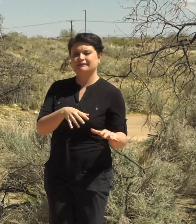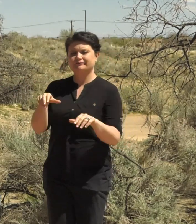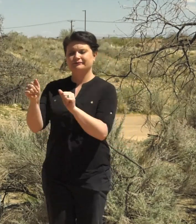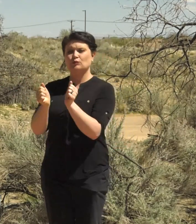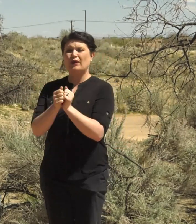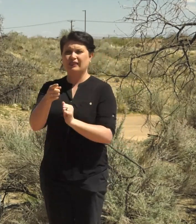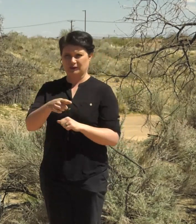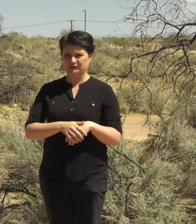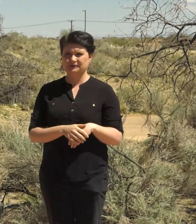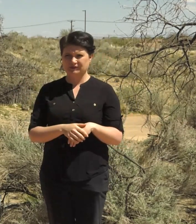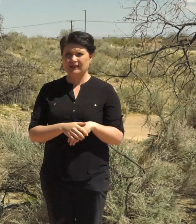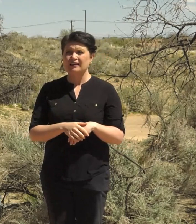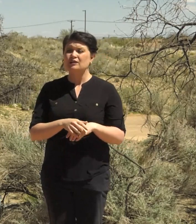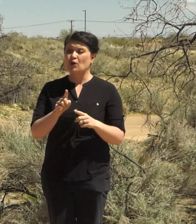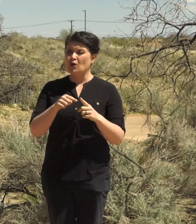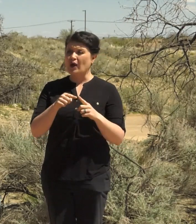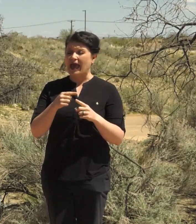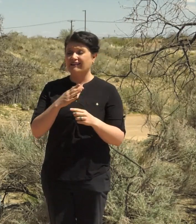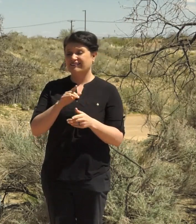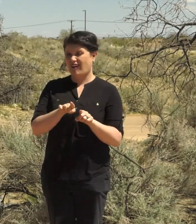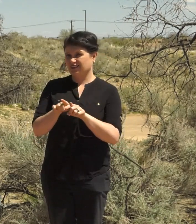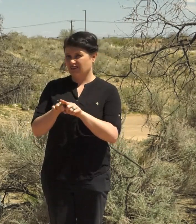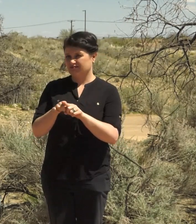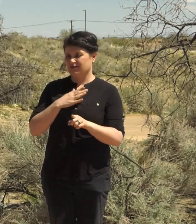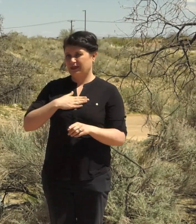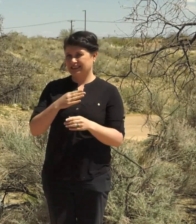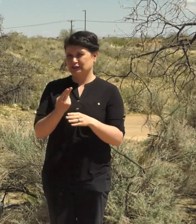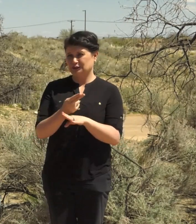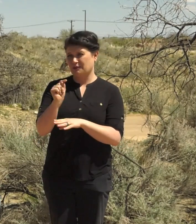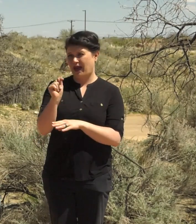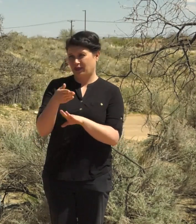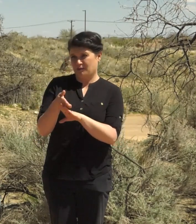you come to the National Forest and when you return home.